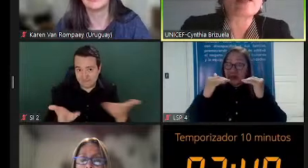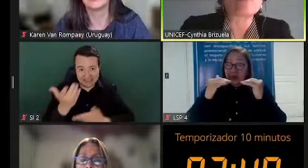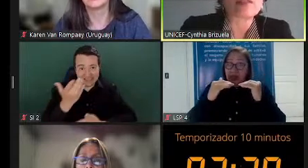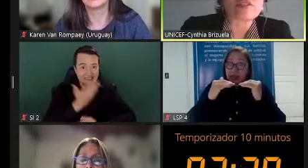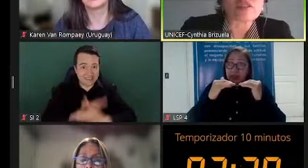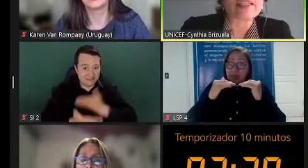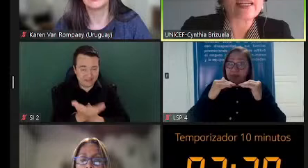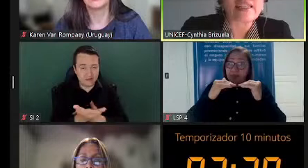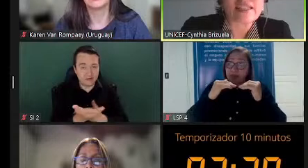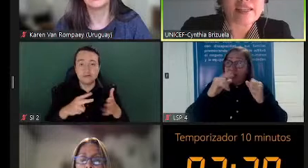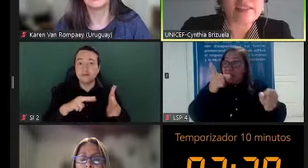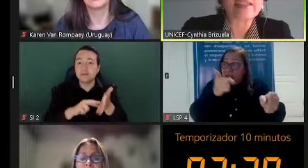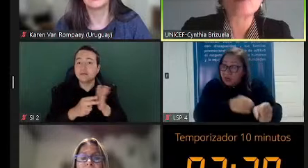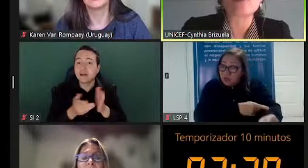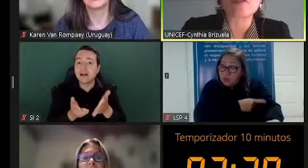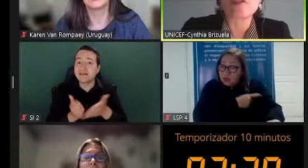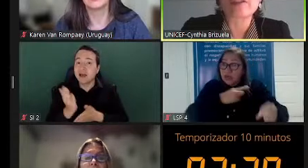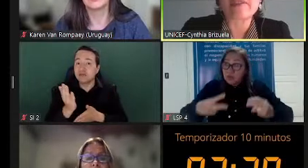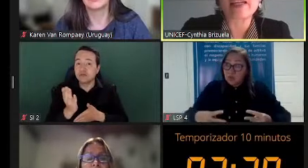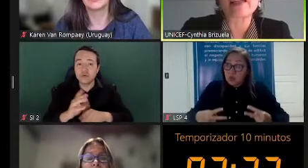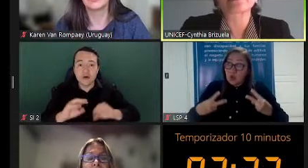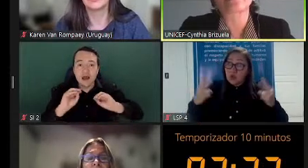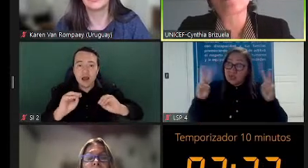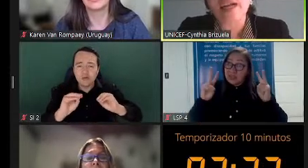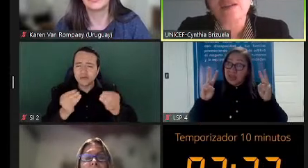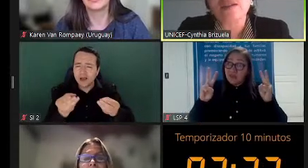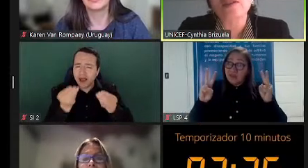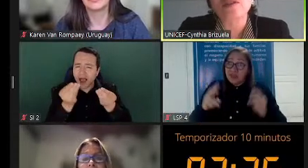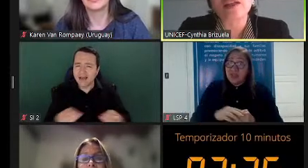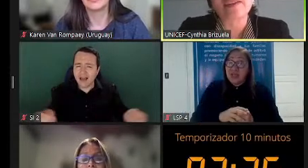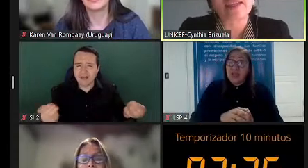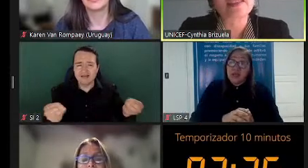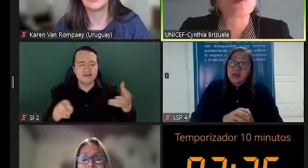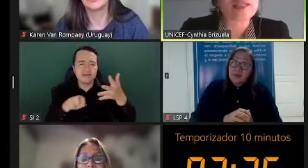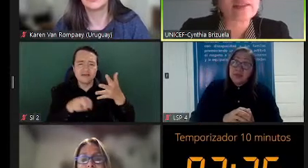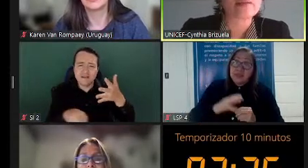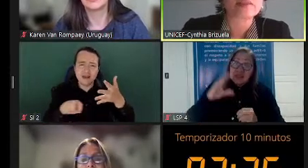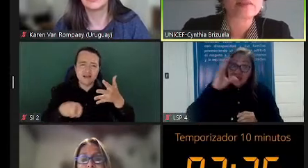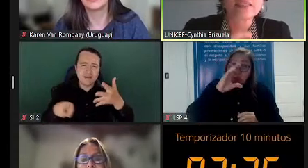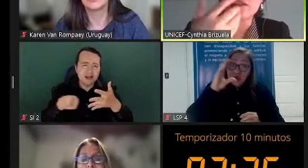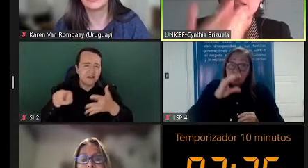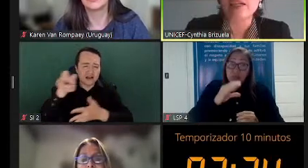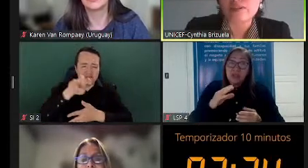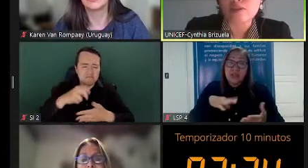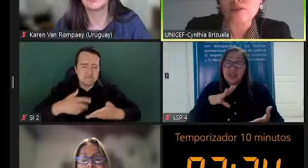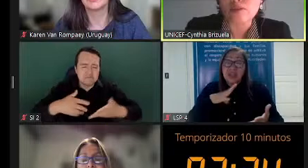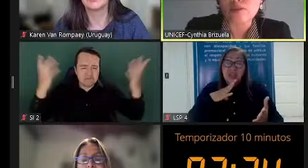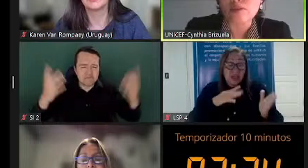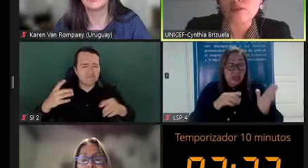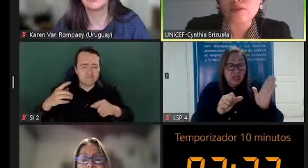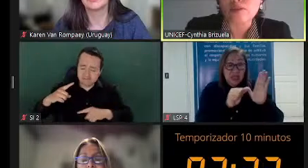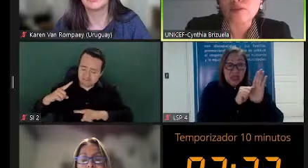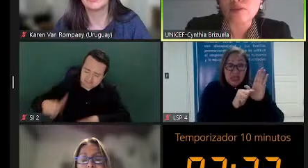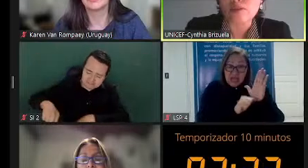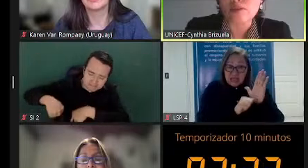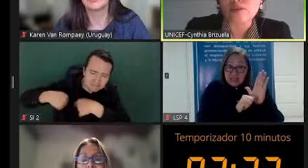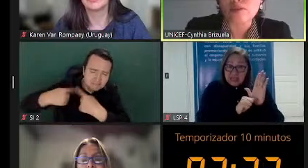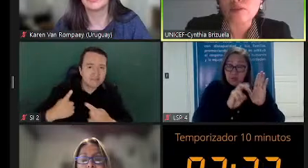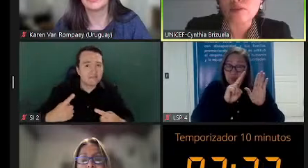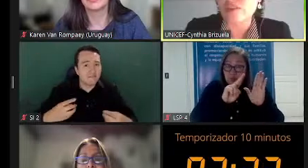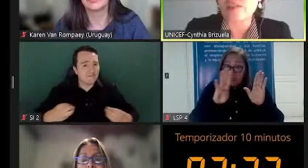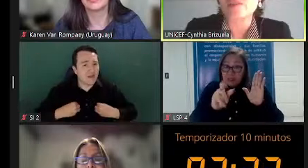disability is the right to high quality education at all levels a long life and this is